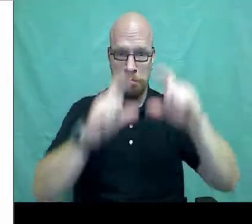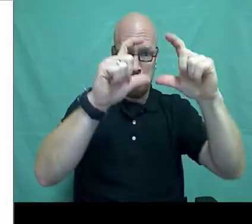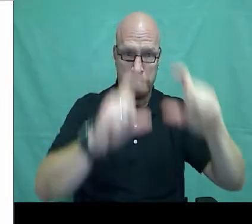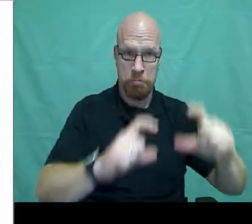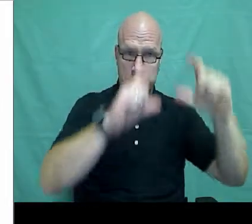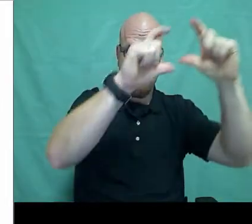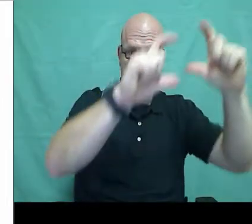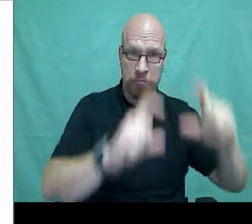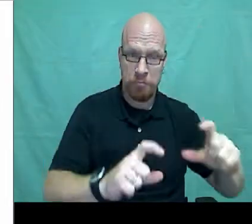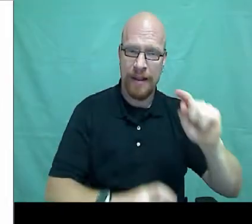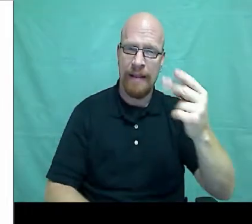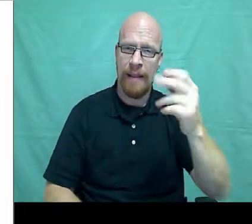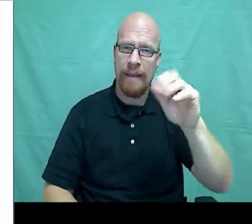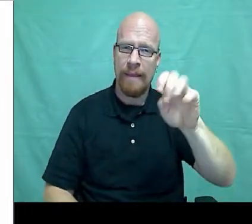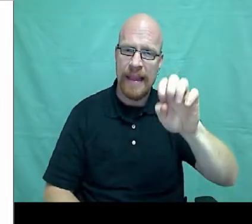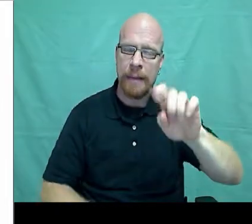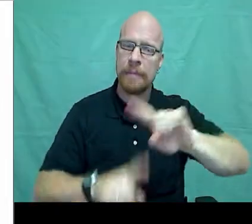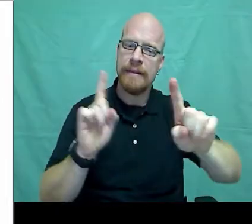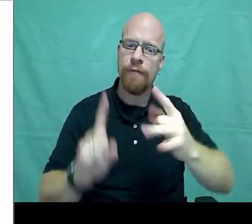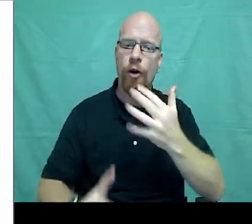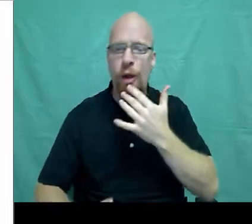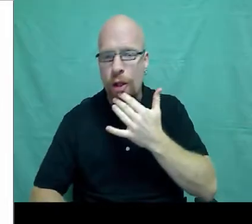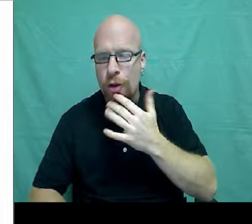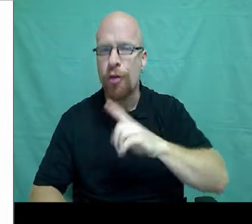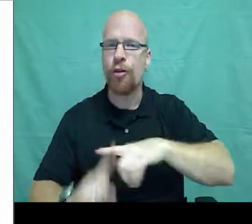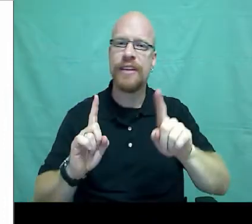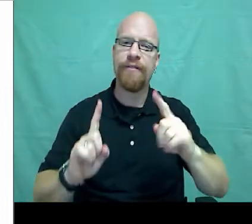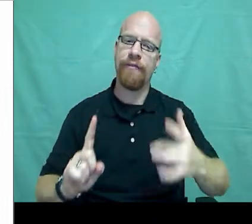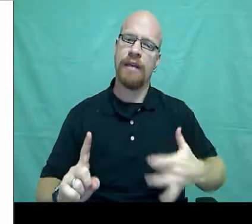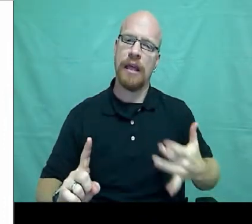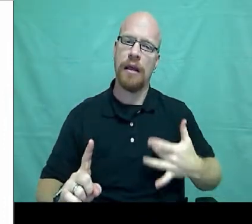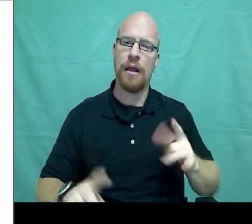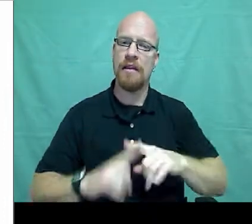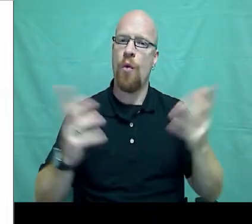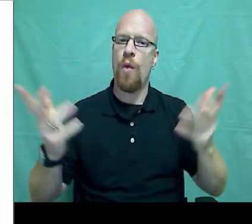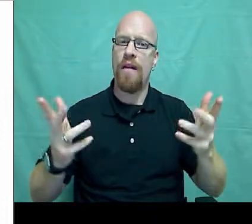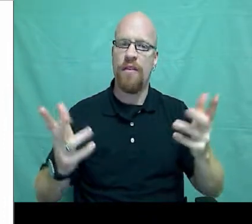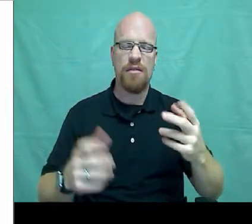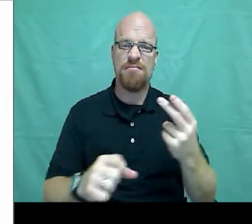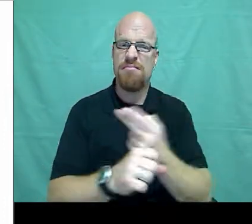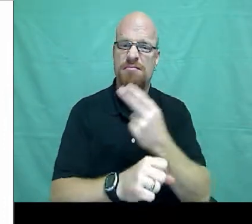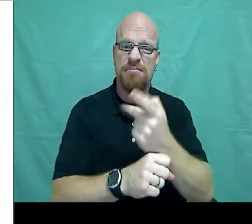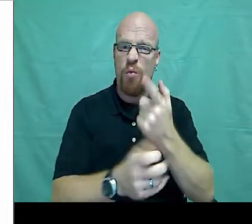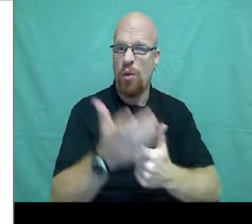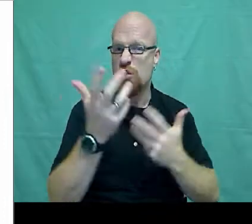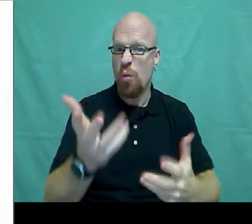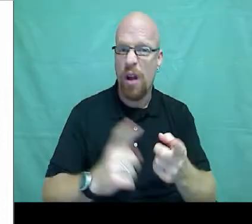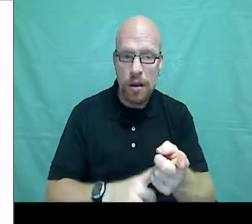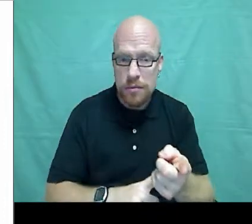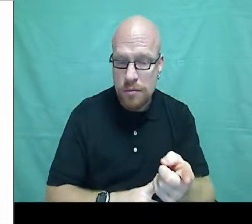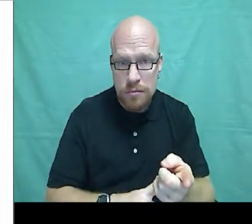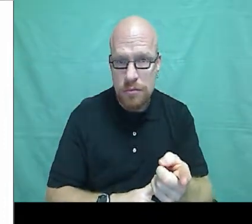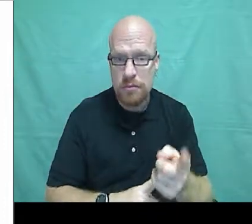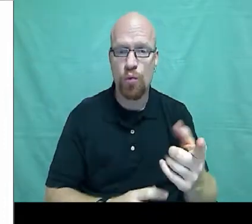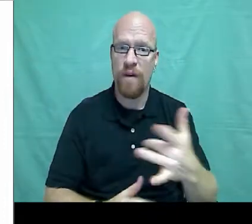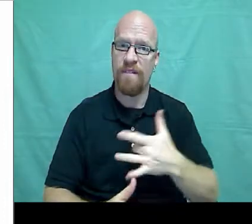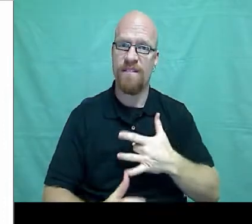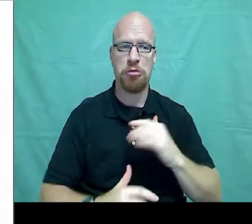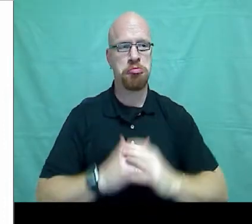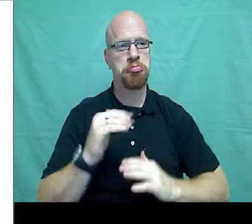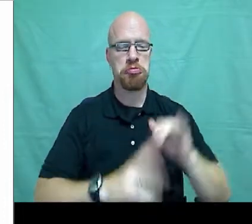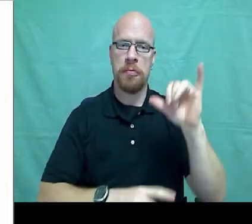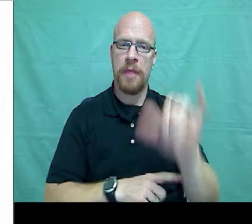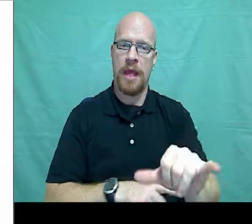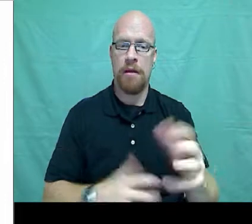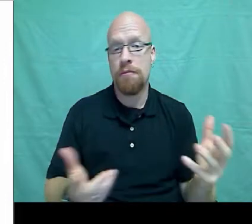You can see the slides here on the side here. Different colors, different organization, different feel of them. It depends what you